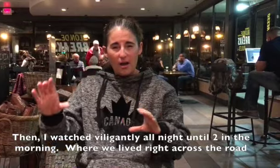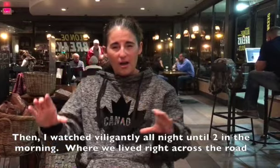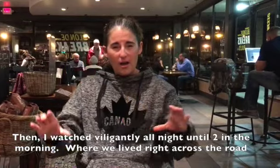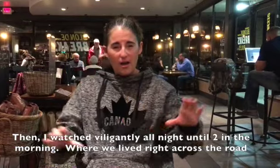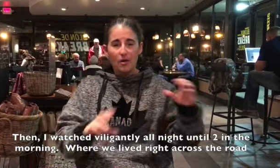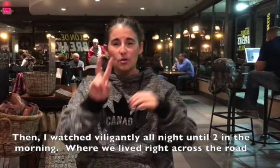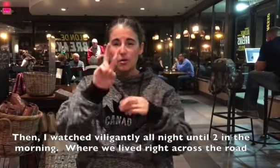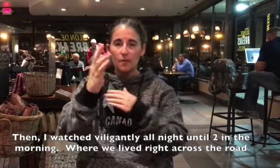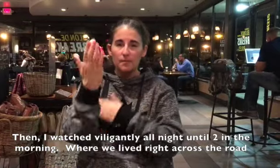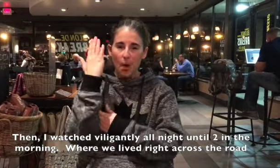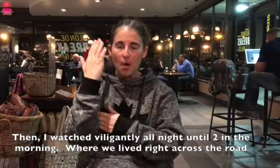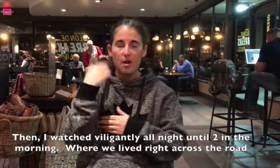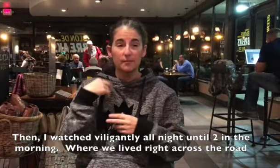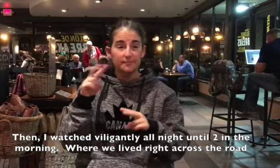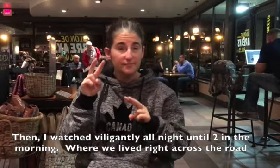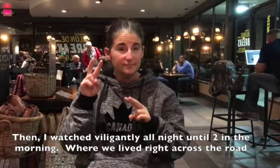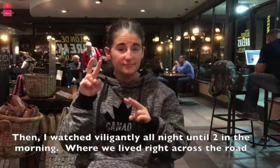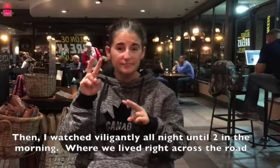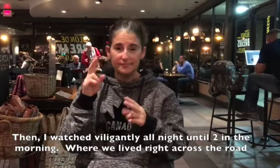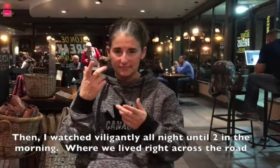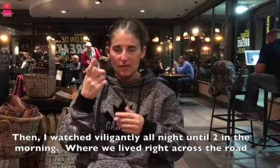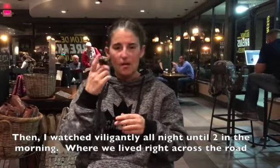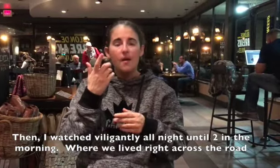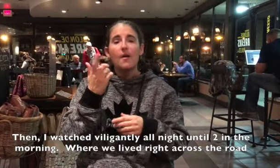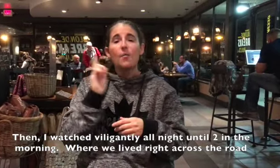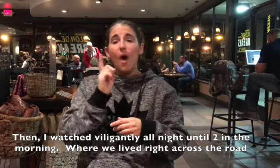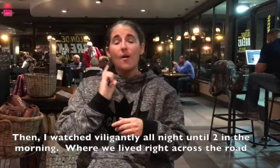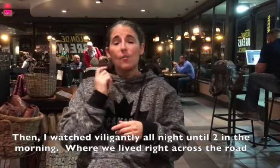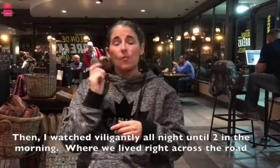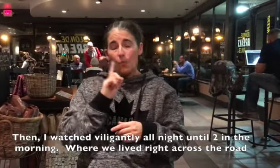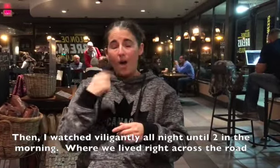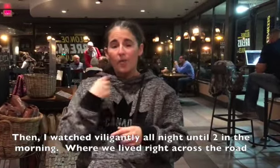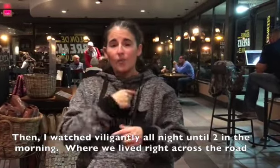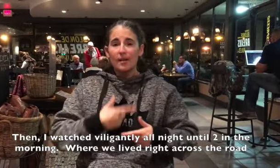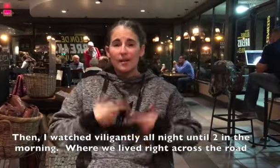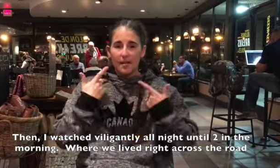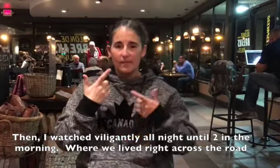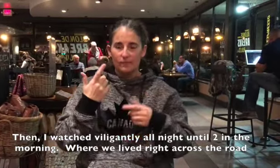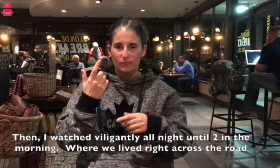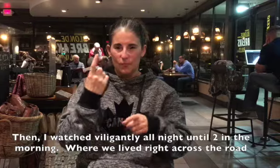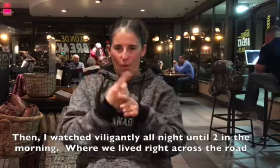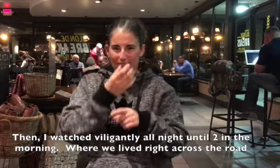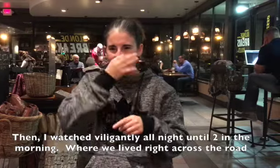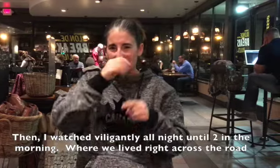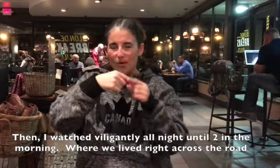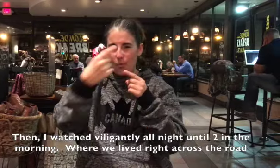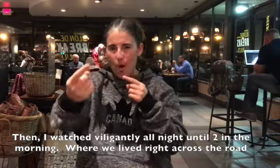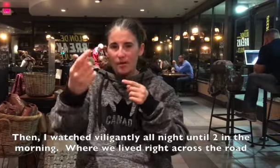all night long till 2 in the morning. Where we lived was right across the road